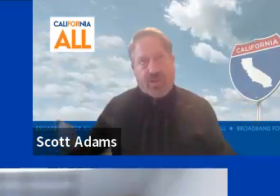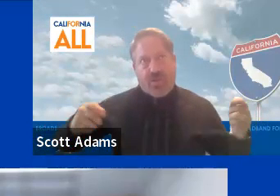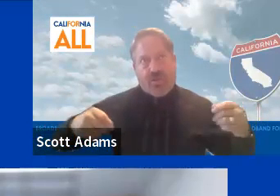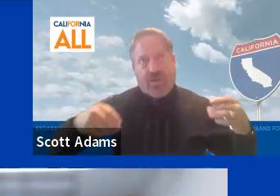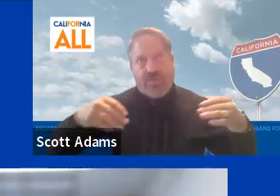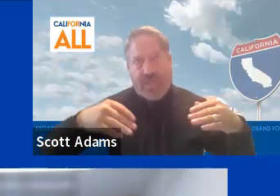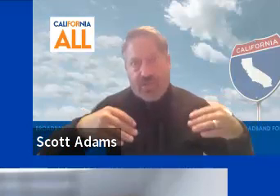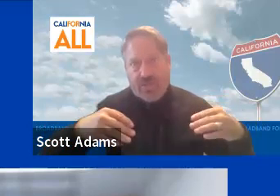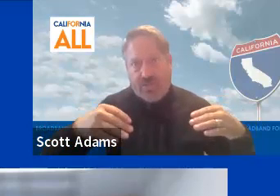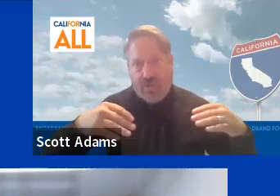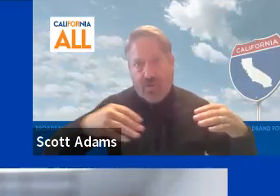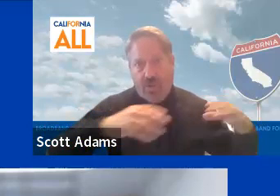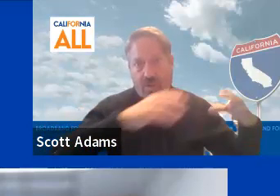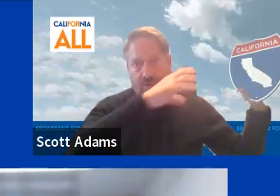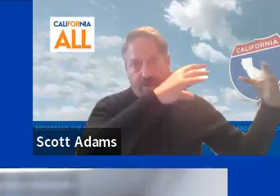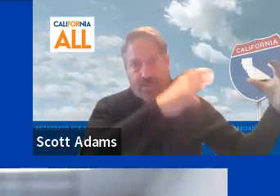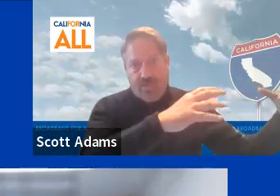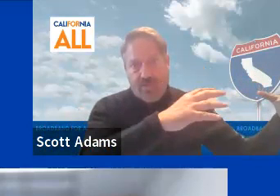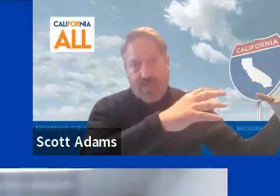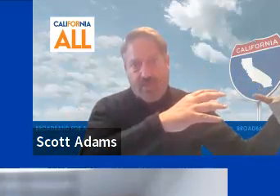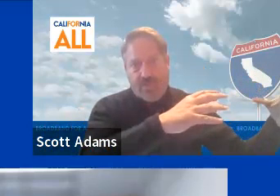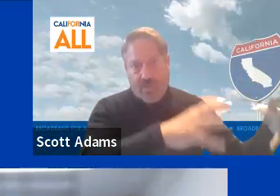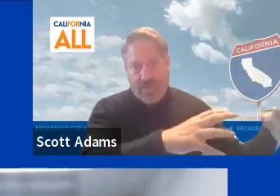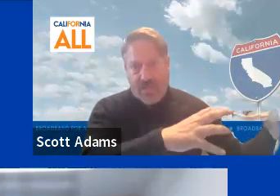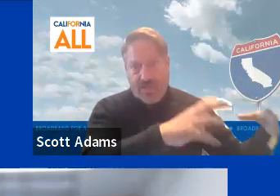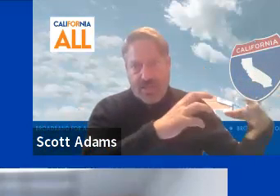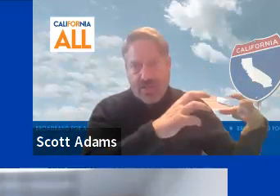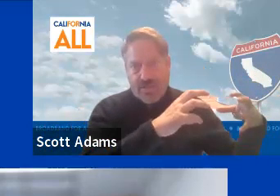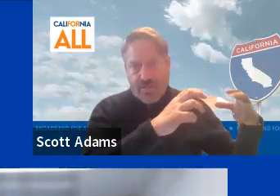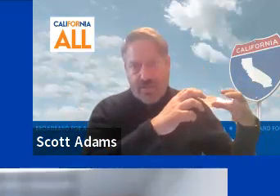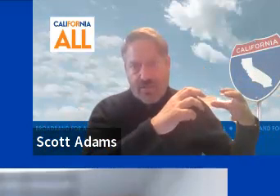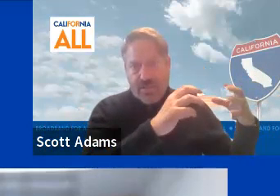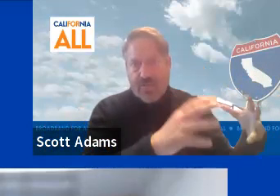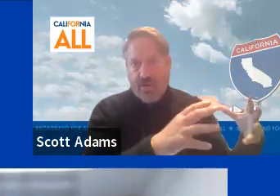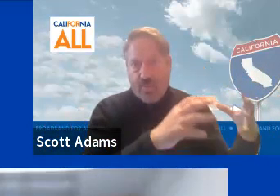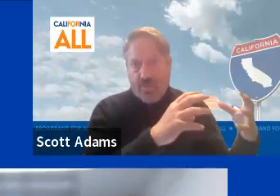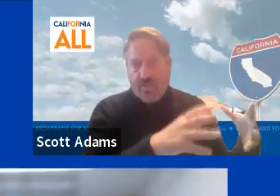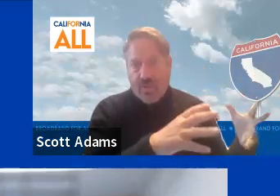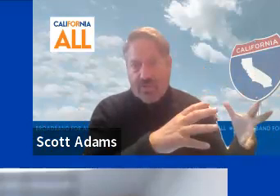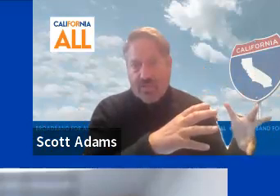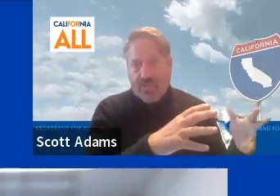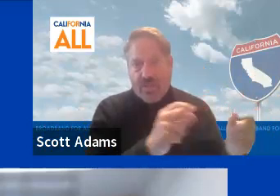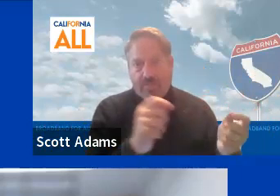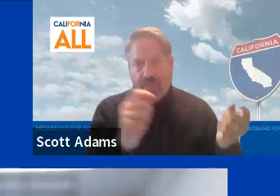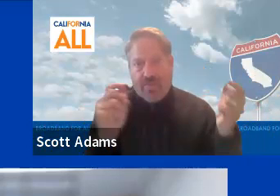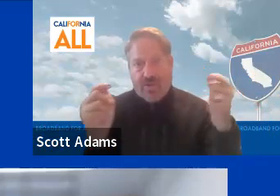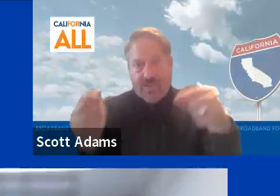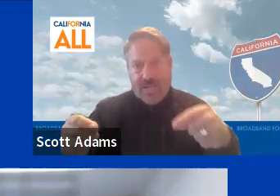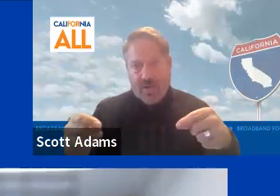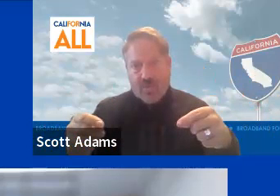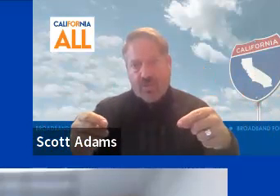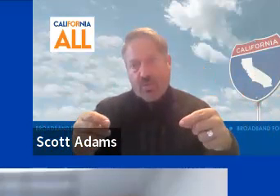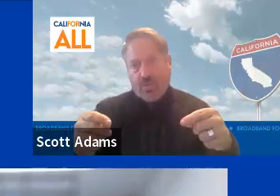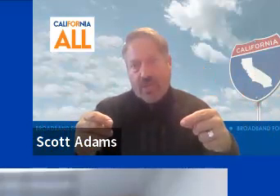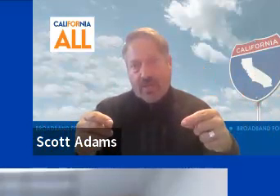a little clarification. So the digital equity survey is to gather input from residents, and there's